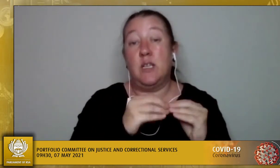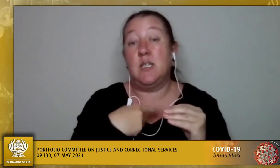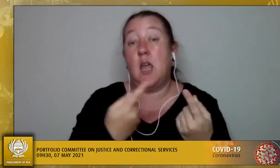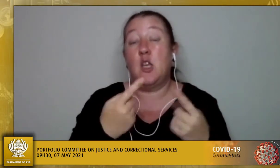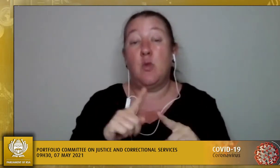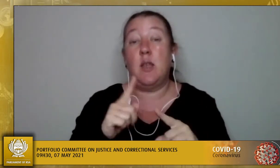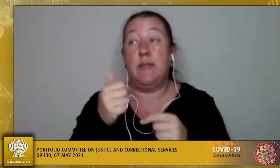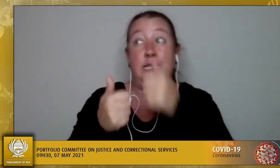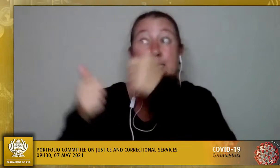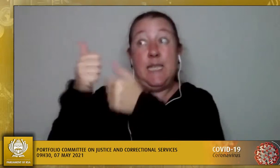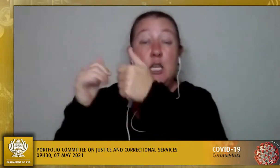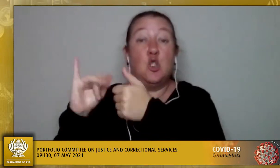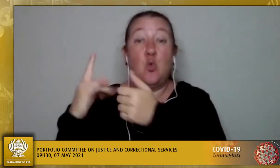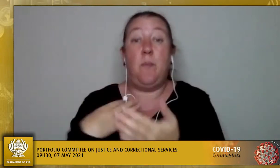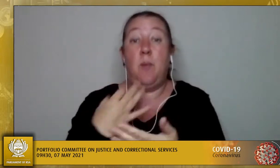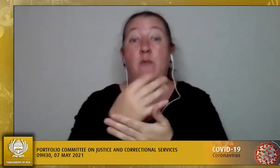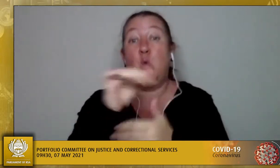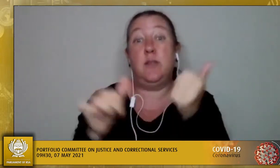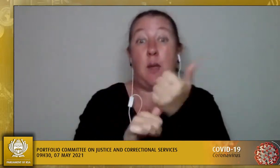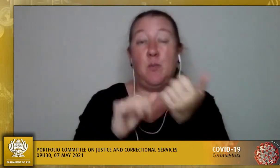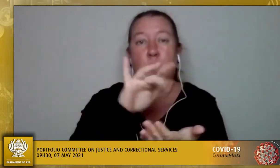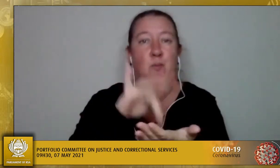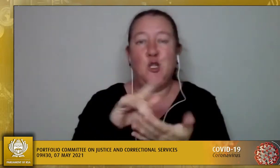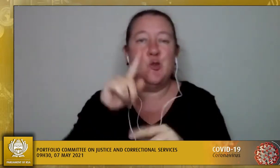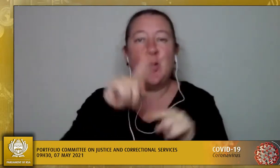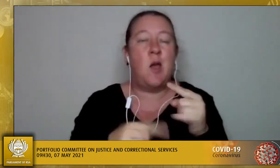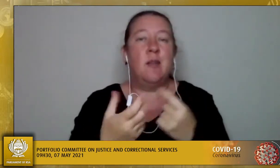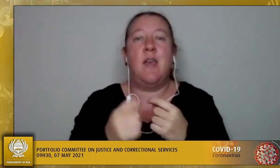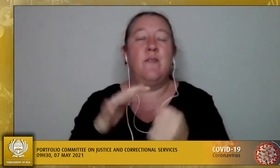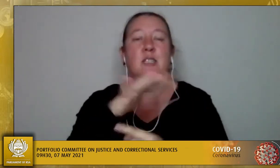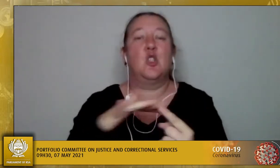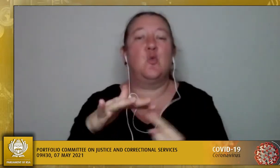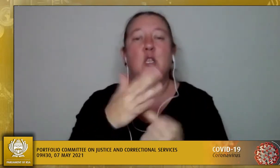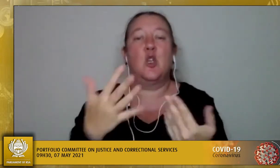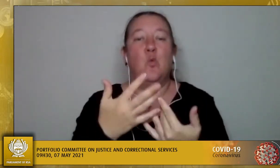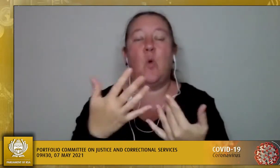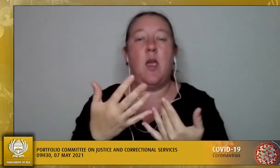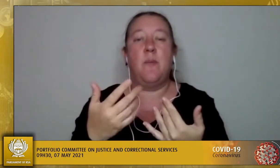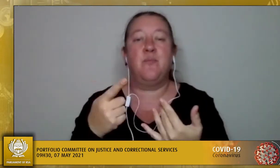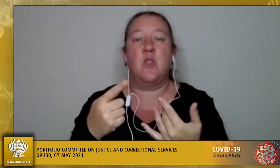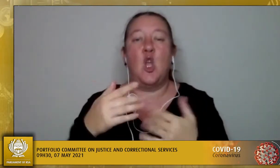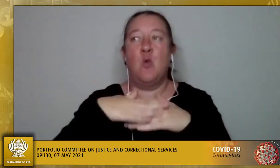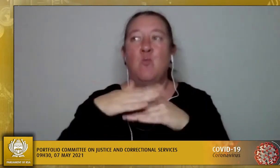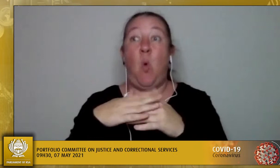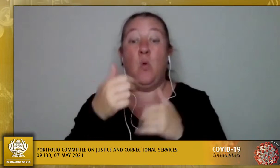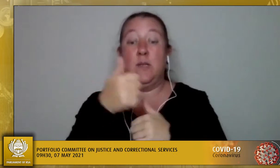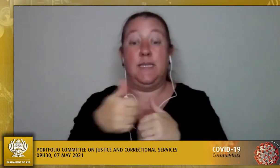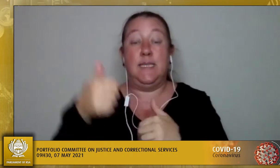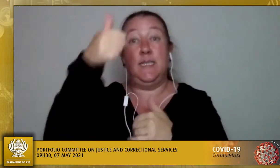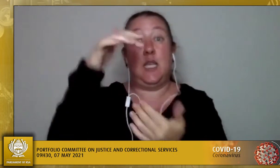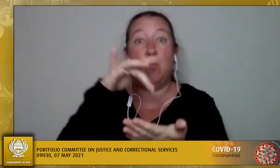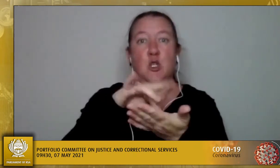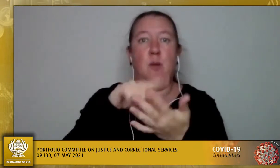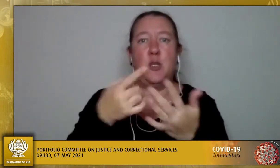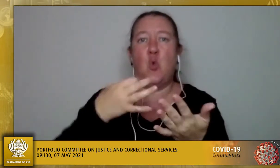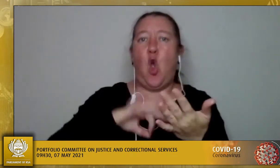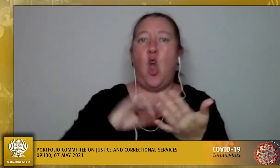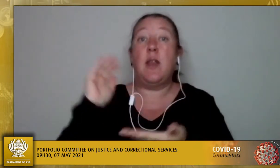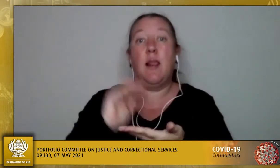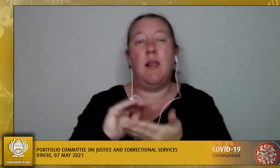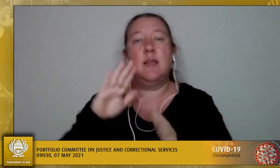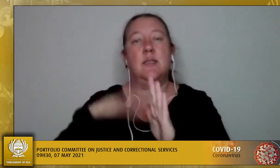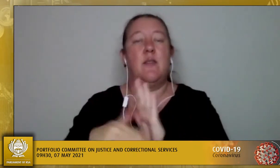appearing applying for Deputy positions you can't have a situation where you're going to go into a more senior position but earning less than you were